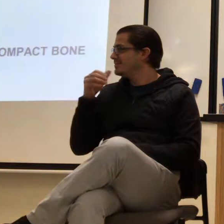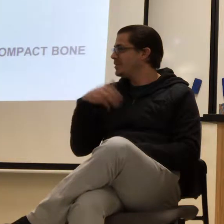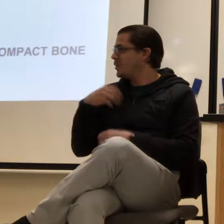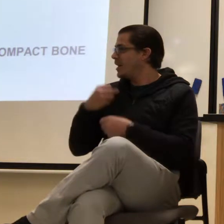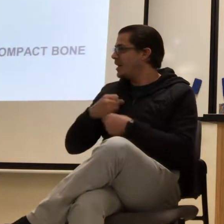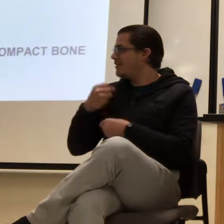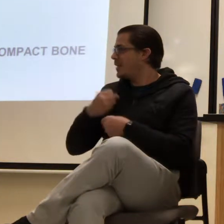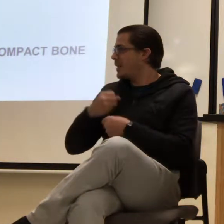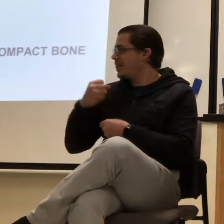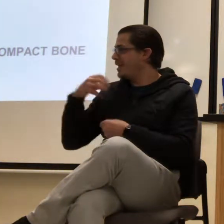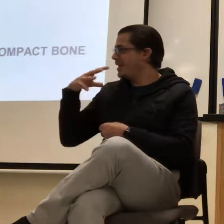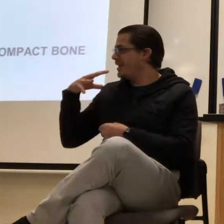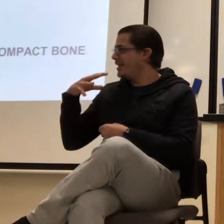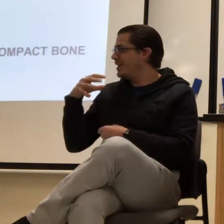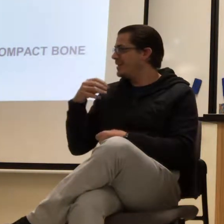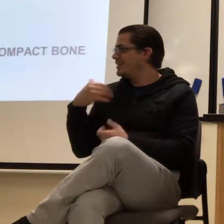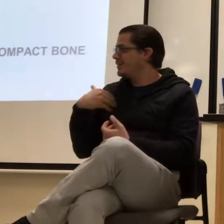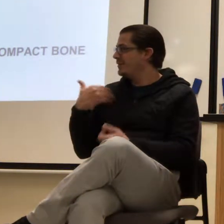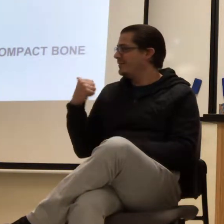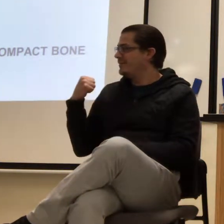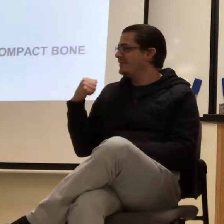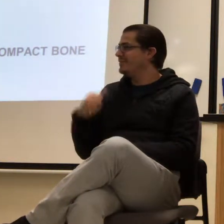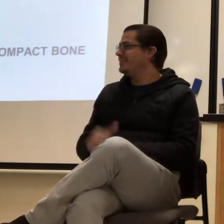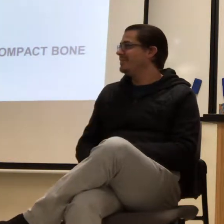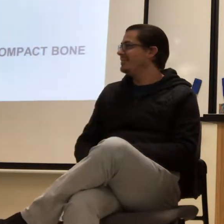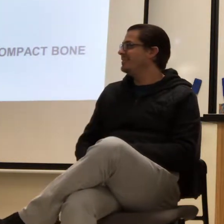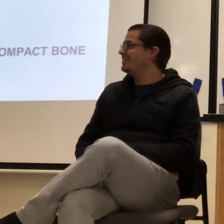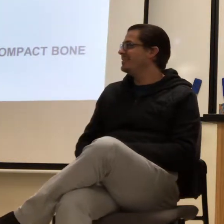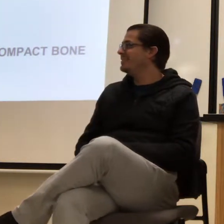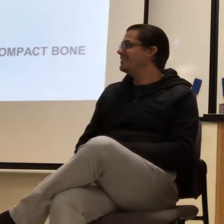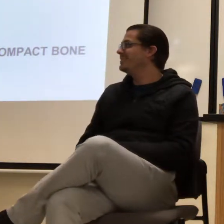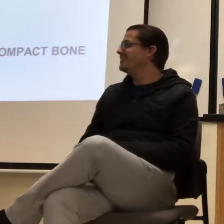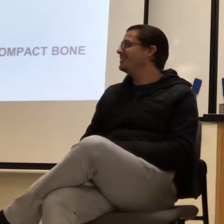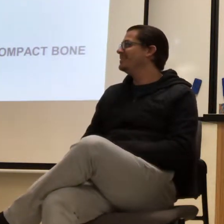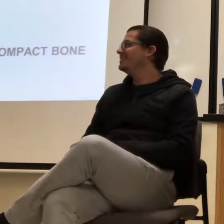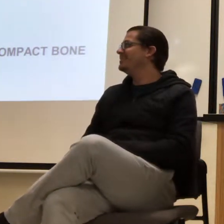Spongy versus contact bone.